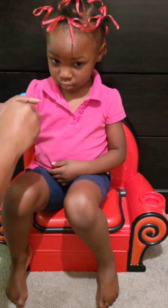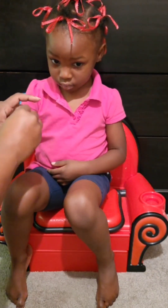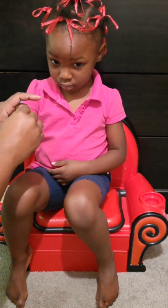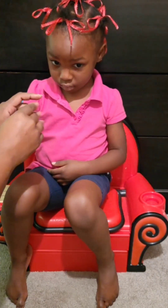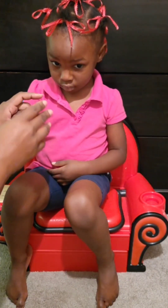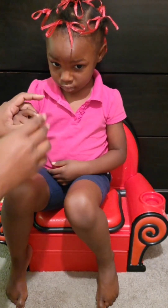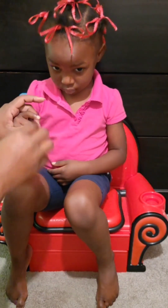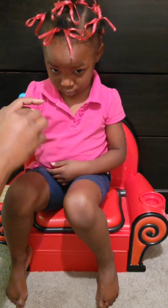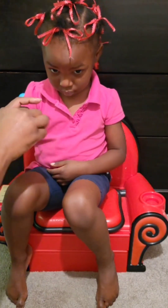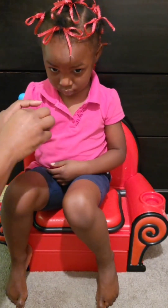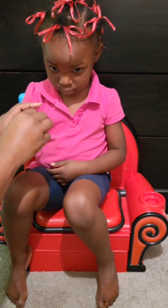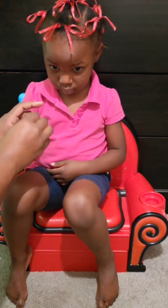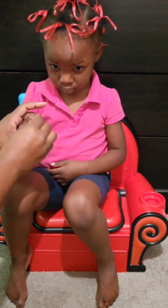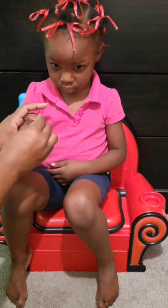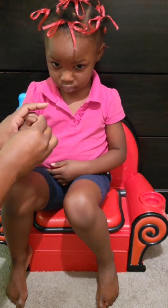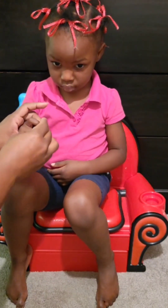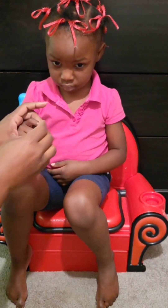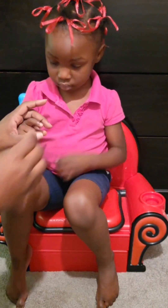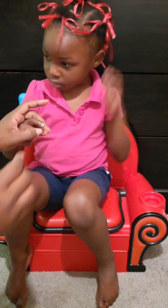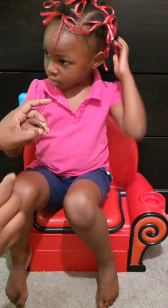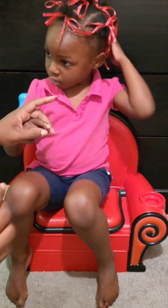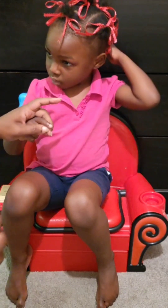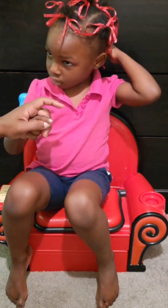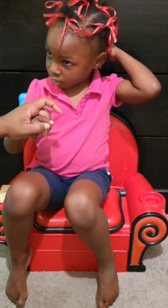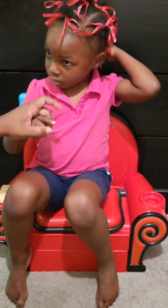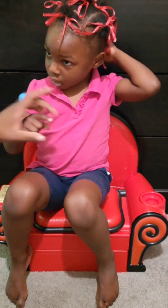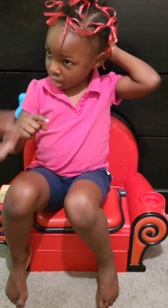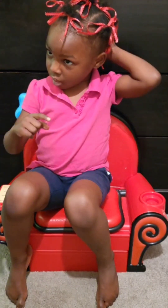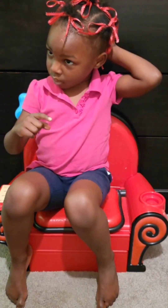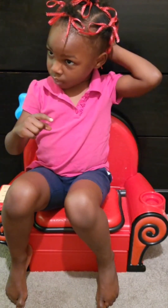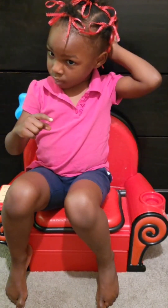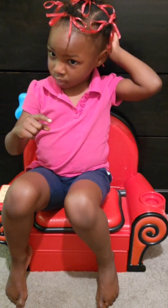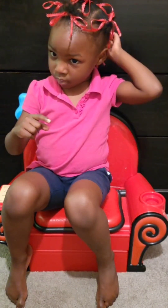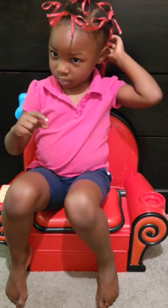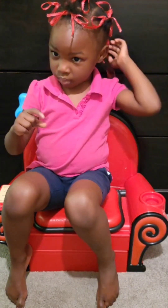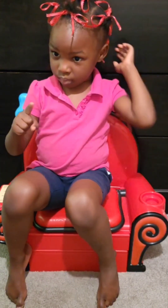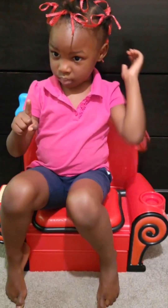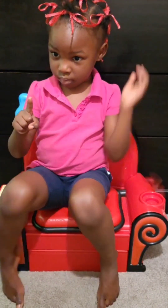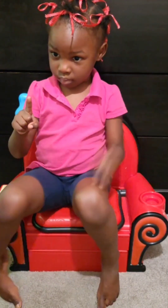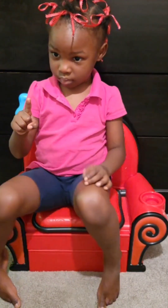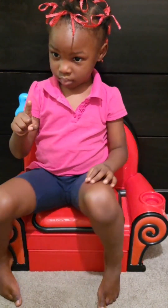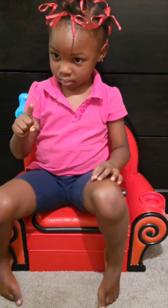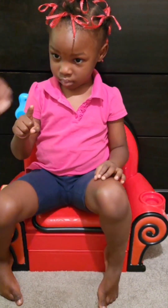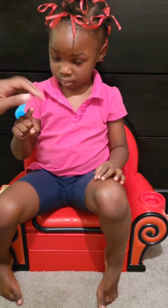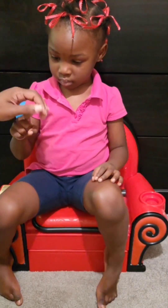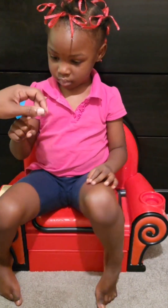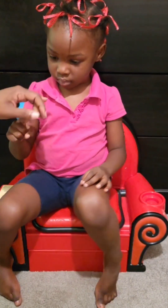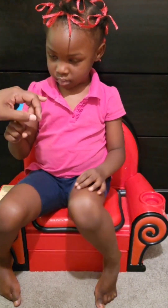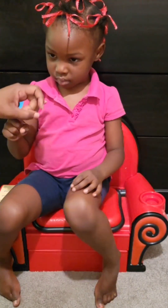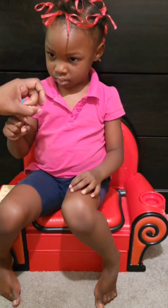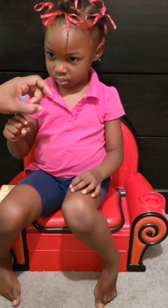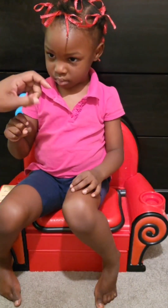X. Crook your finger like that. Crook your finger like this, okay? No, crook your finger like